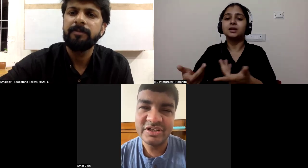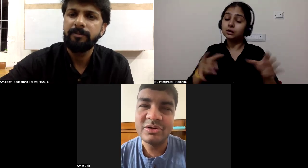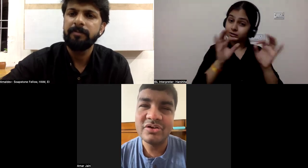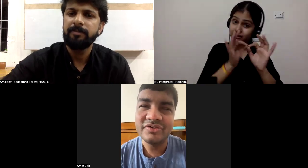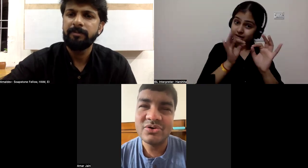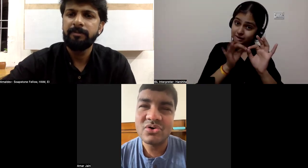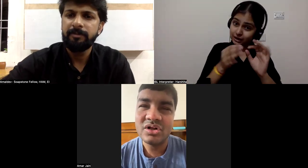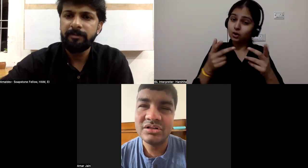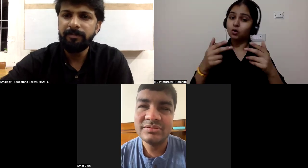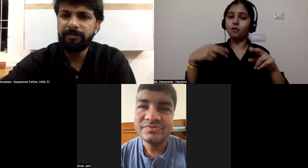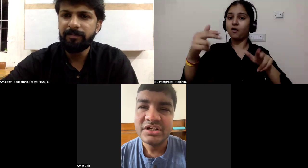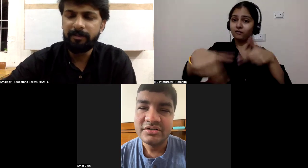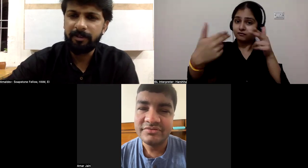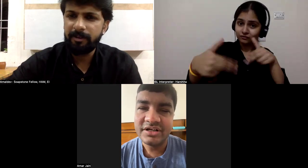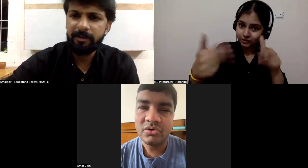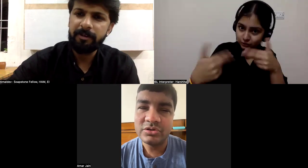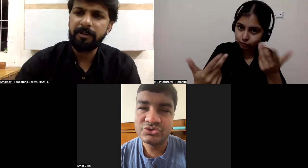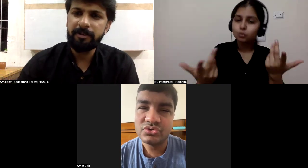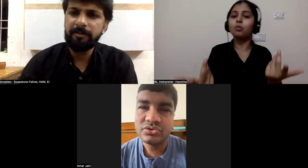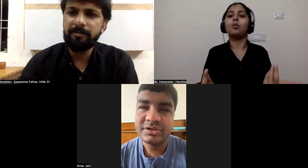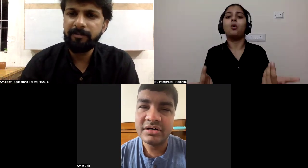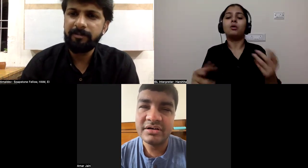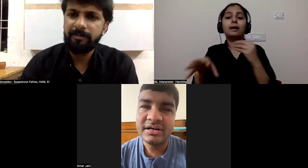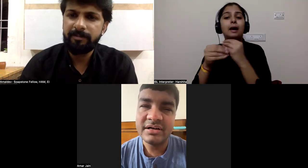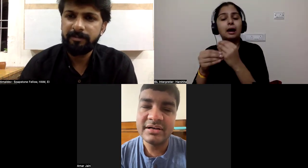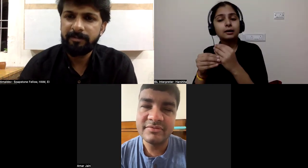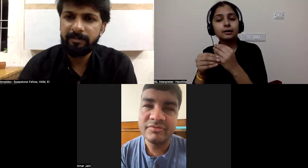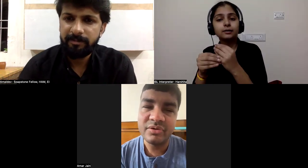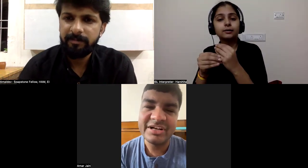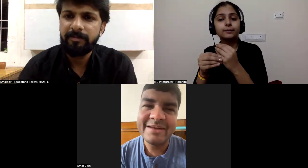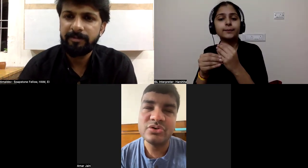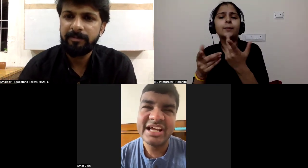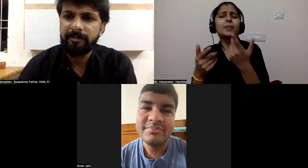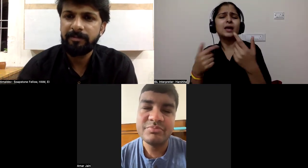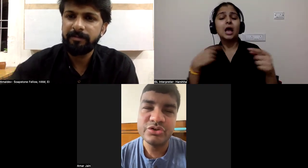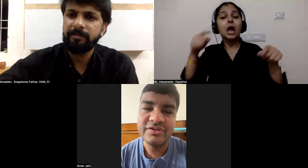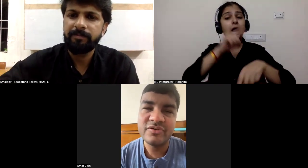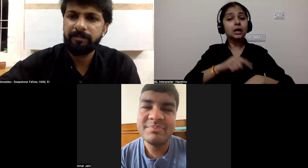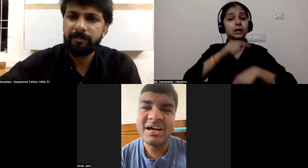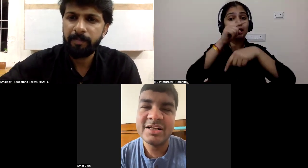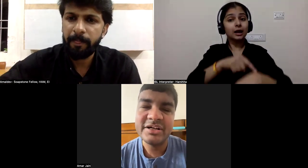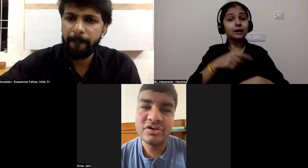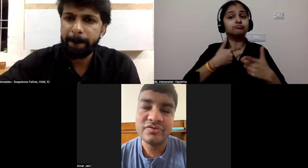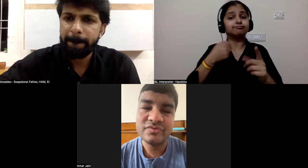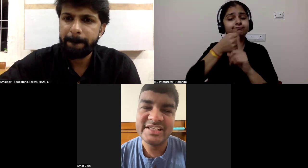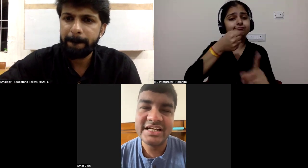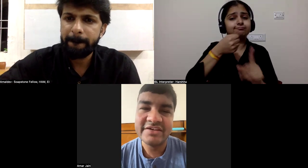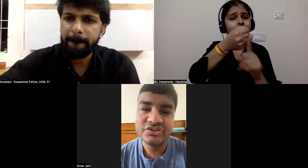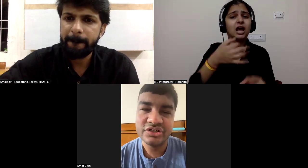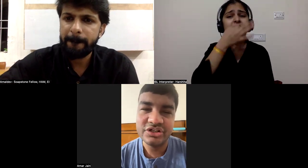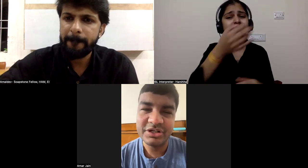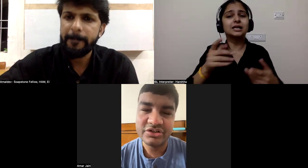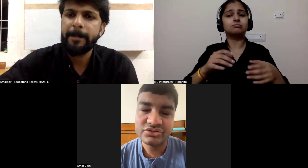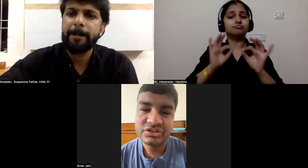interpreters available on video call. We are also from time to time pushing for empanelment of sign